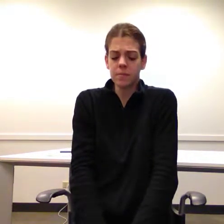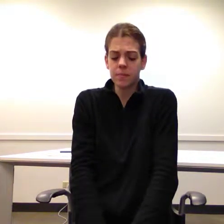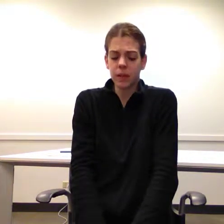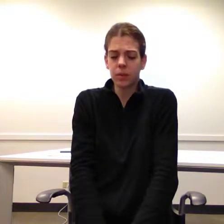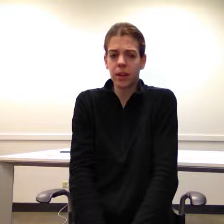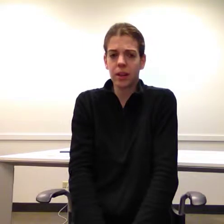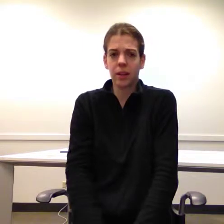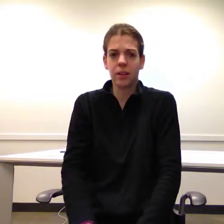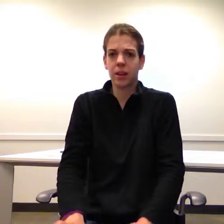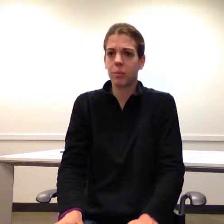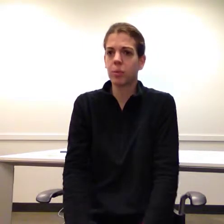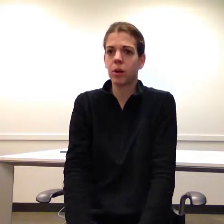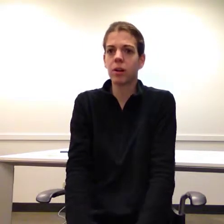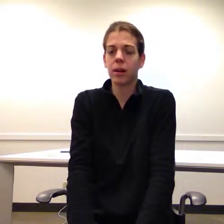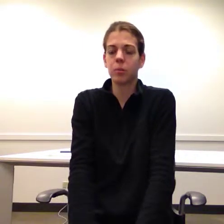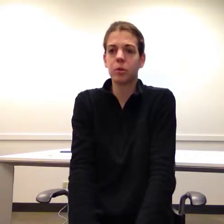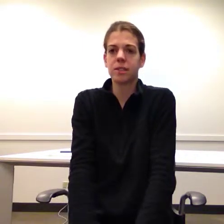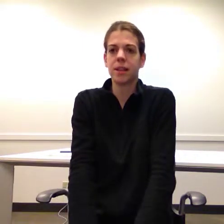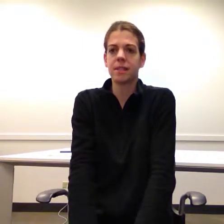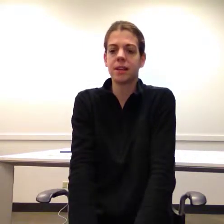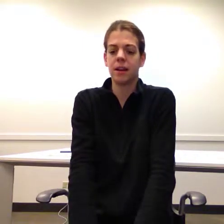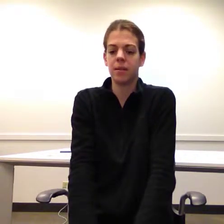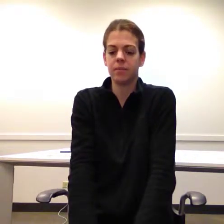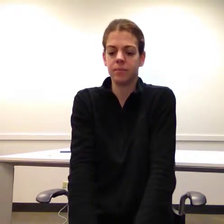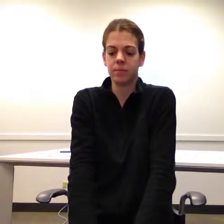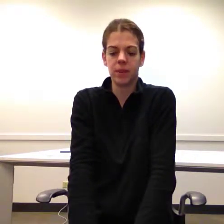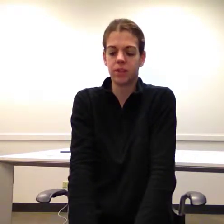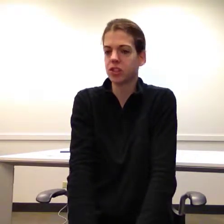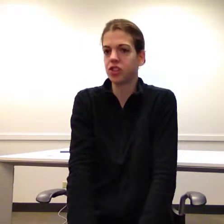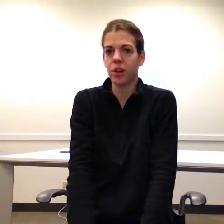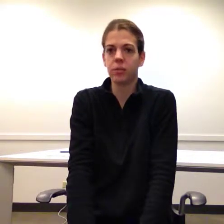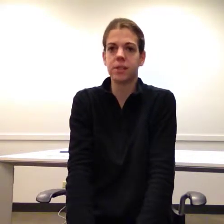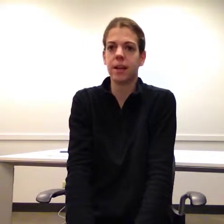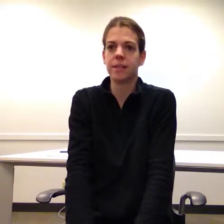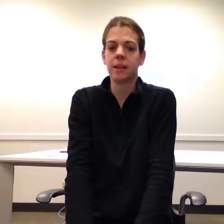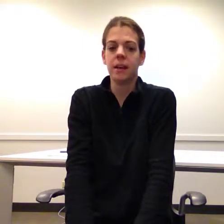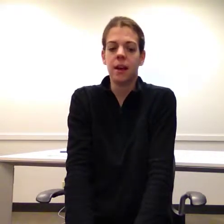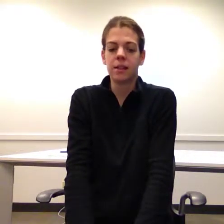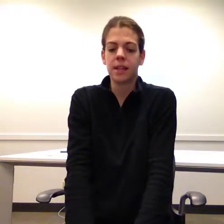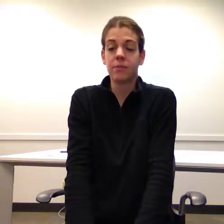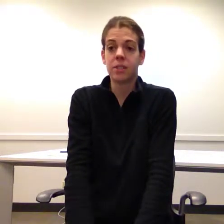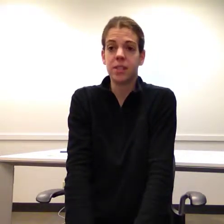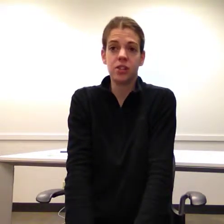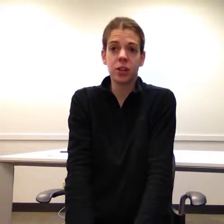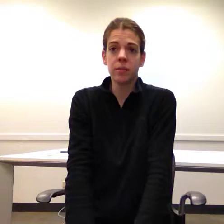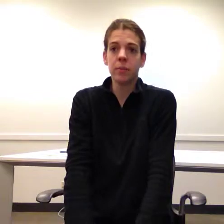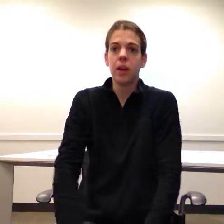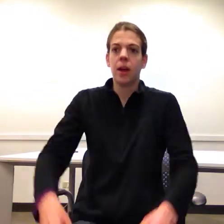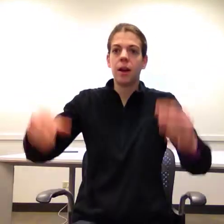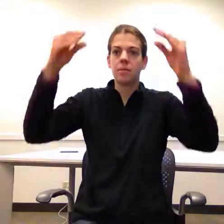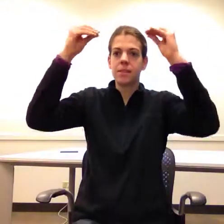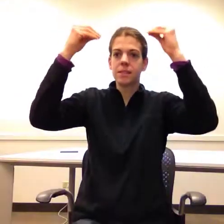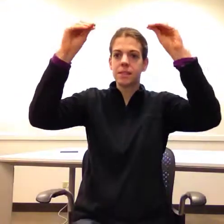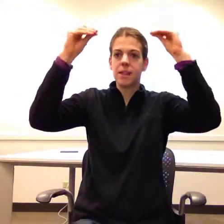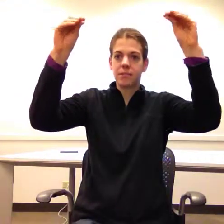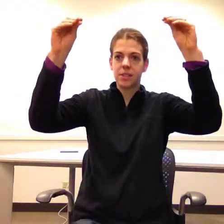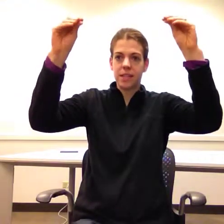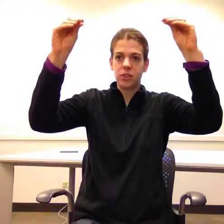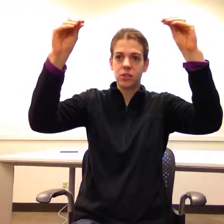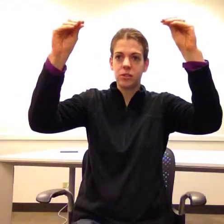The only couple more signs that are just general signs. The sign for teacher. This is a sign for teach,